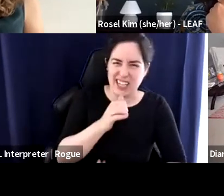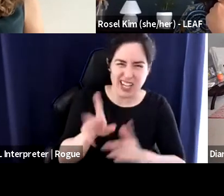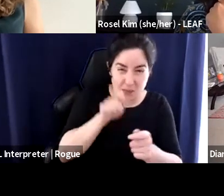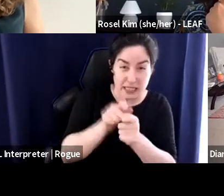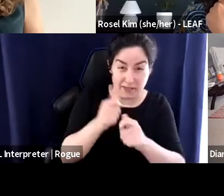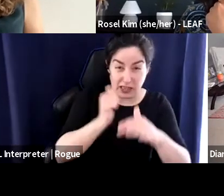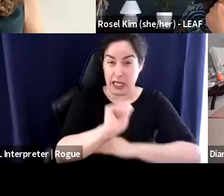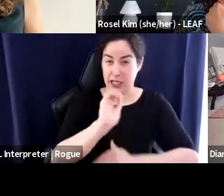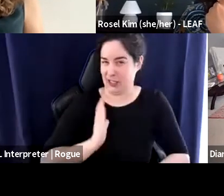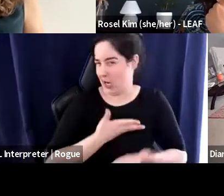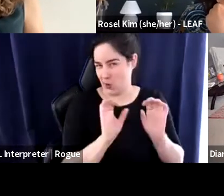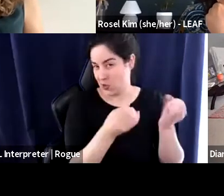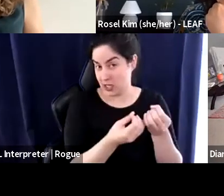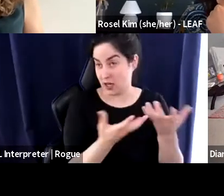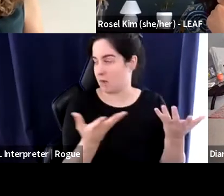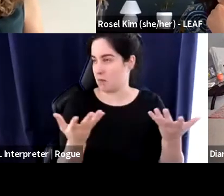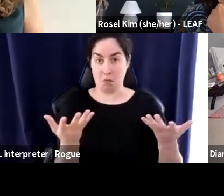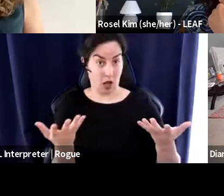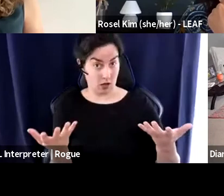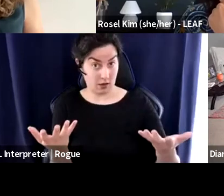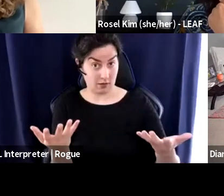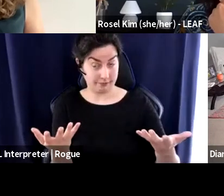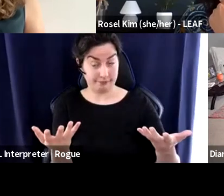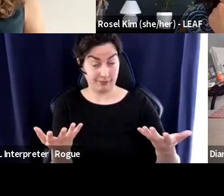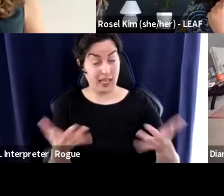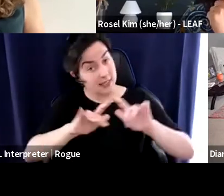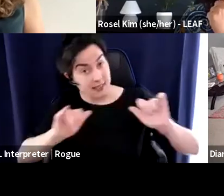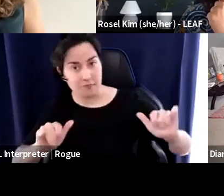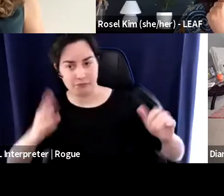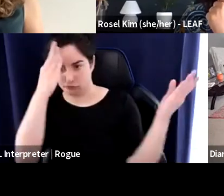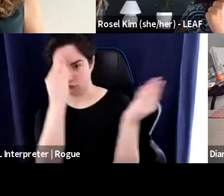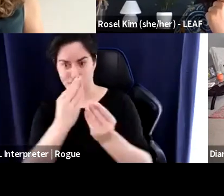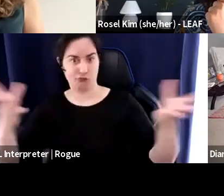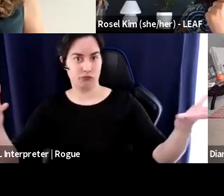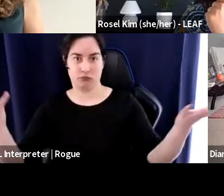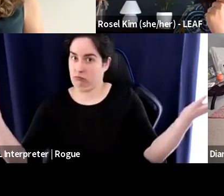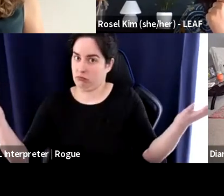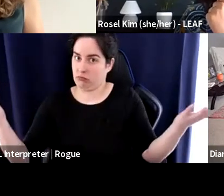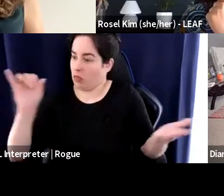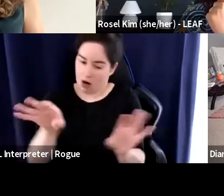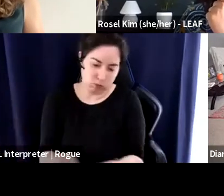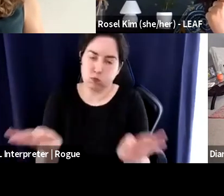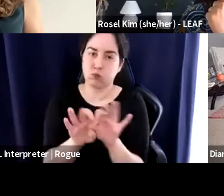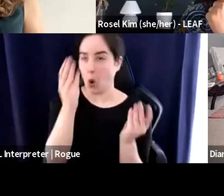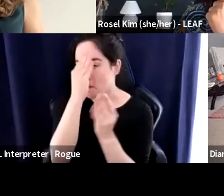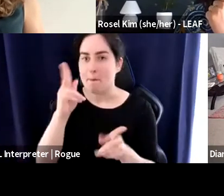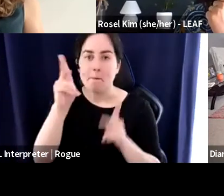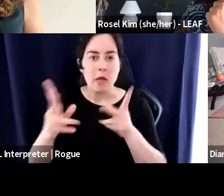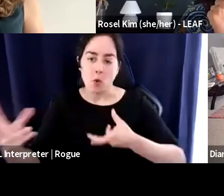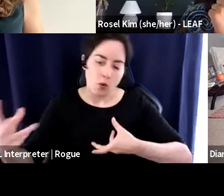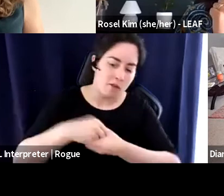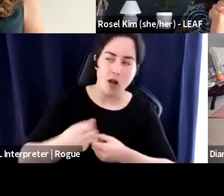by sharing the information, talking about it, and starting to make the kind of changes we've all been talking about today are the kind of things that I